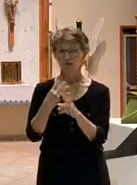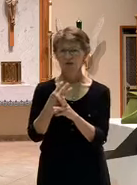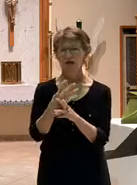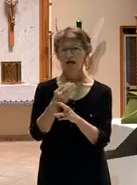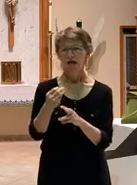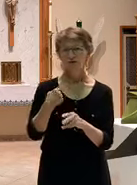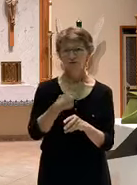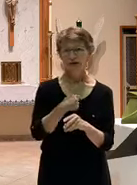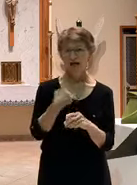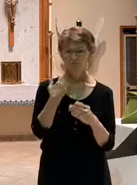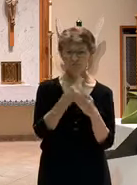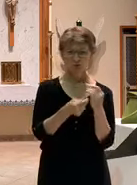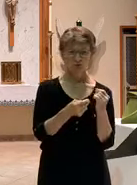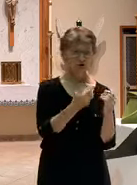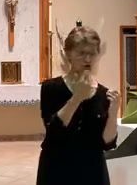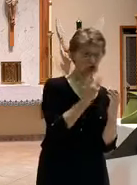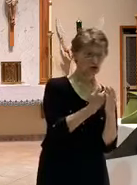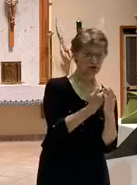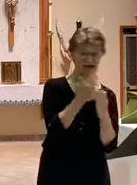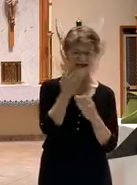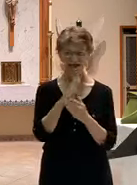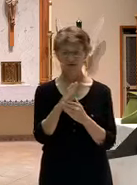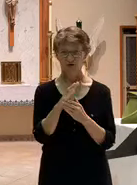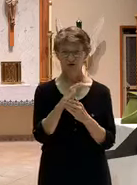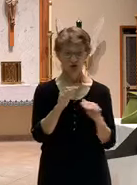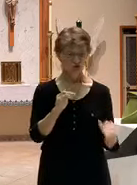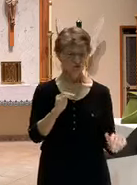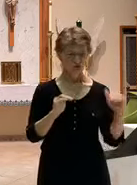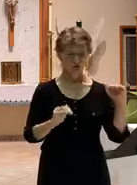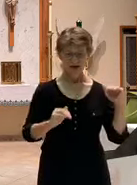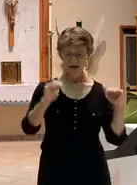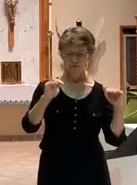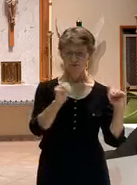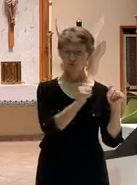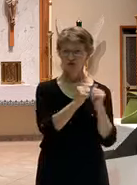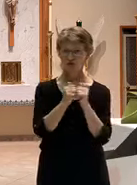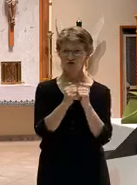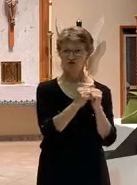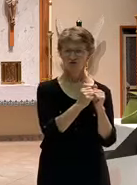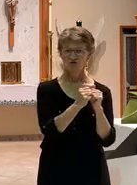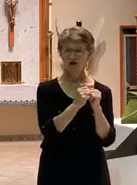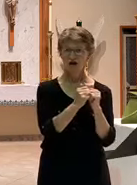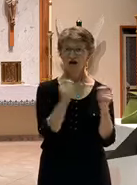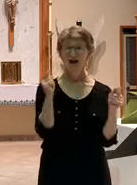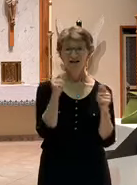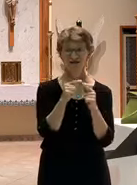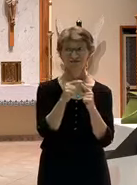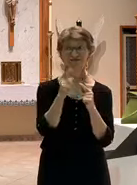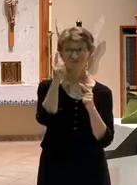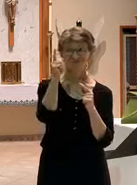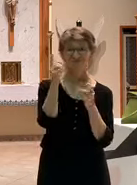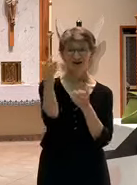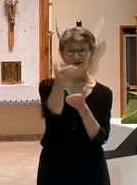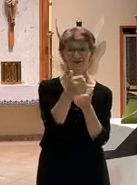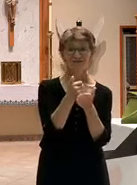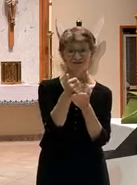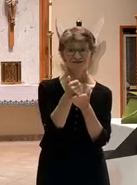we have both of them, the good and the evil, side by side, growing up together until the harvest.